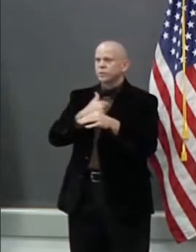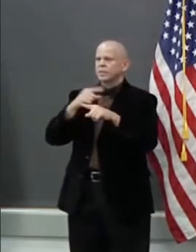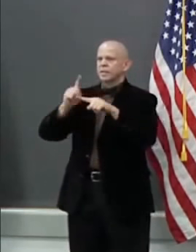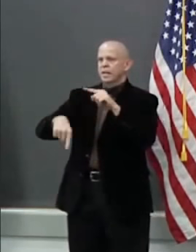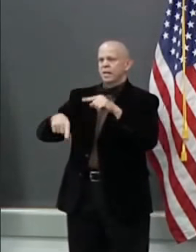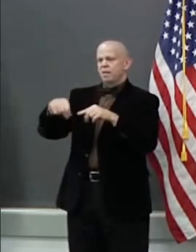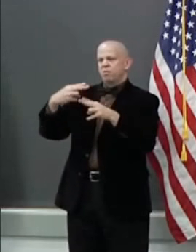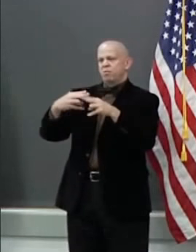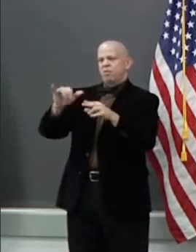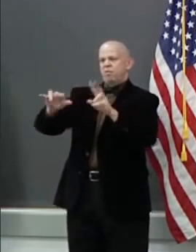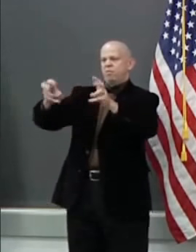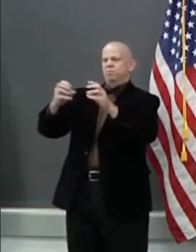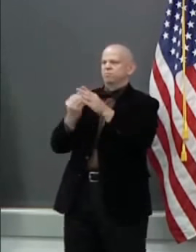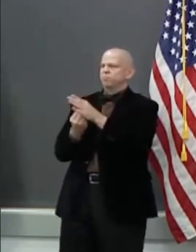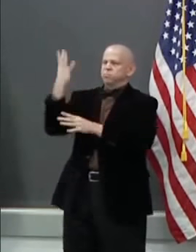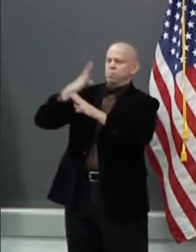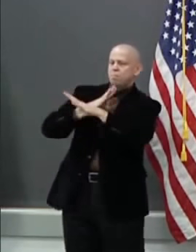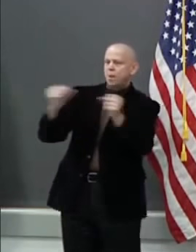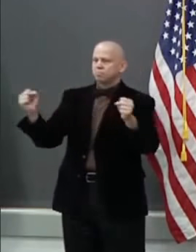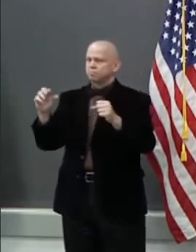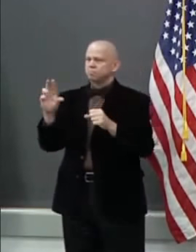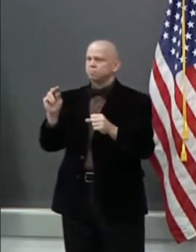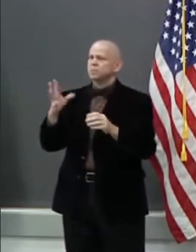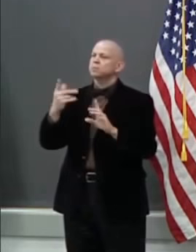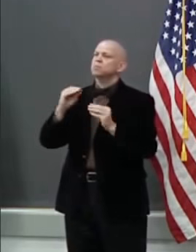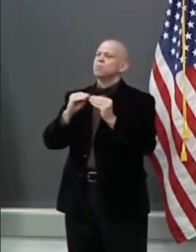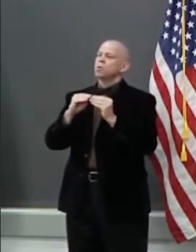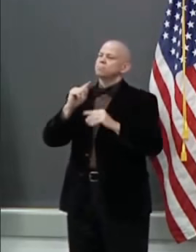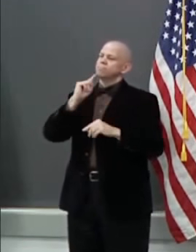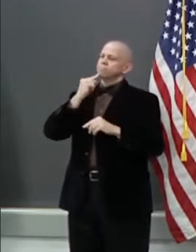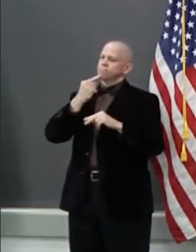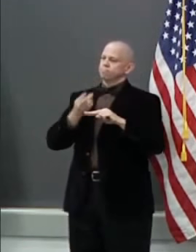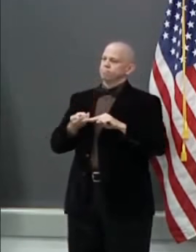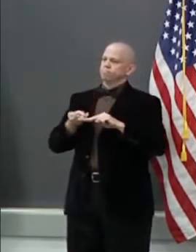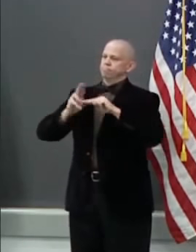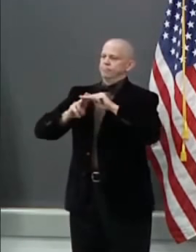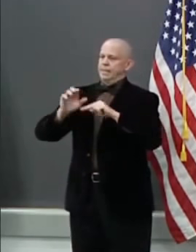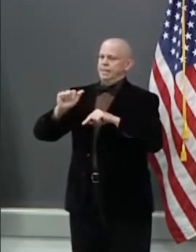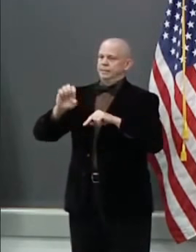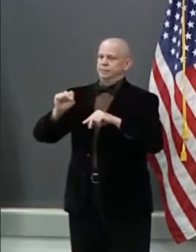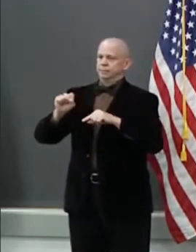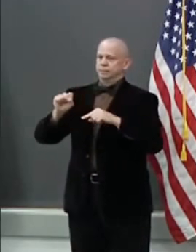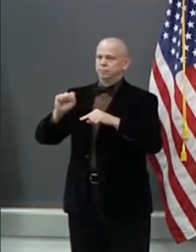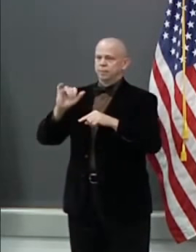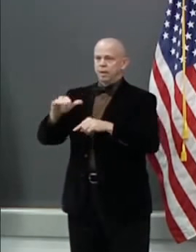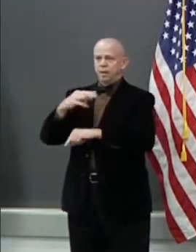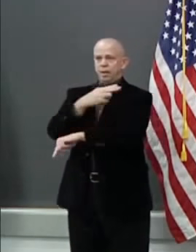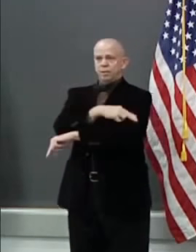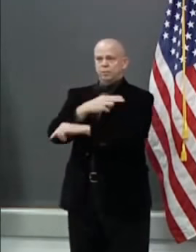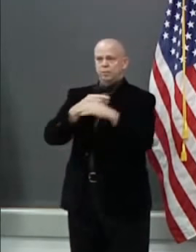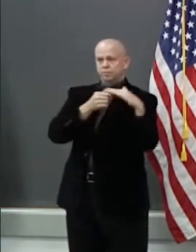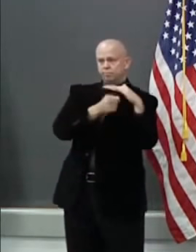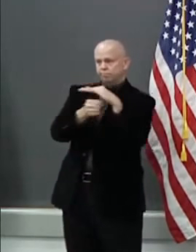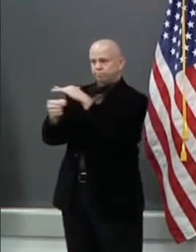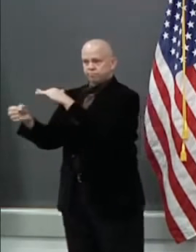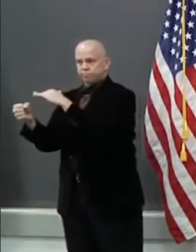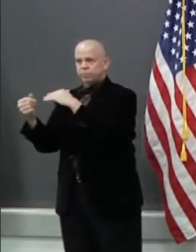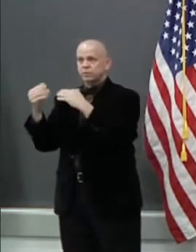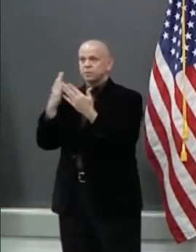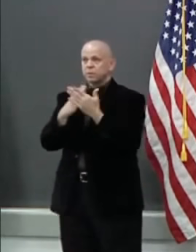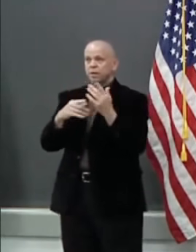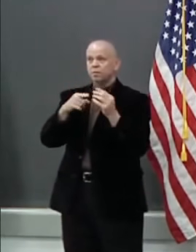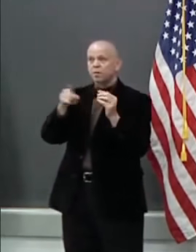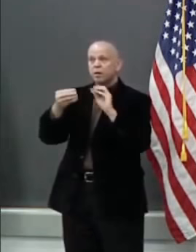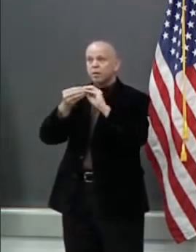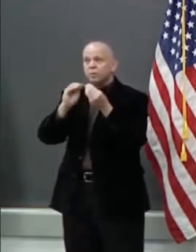significant increase in cases, a significant increase in hospitalizations, and both of those things are putting a strain on our public health capacity,